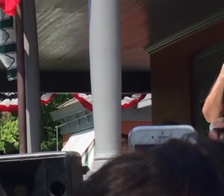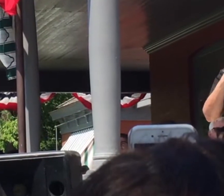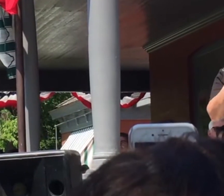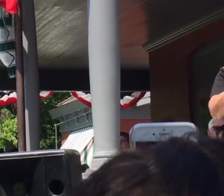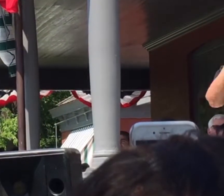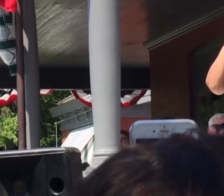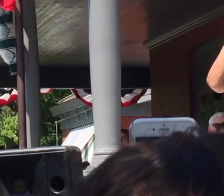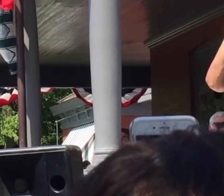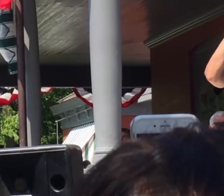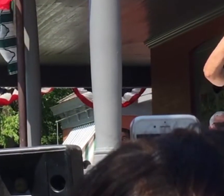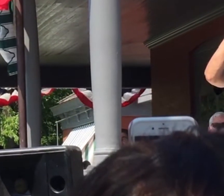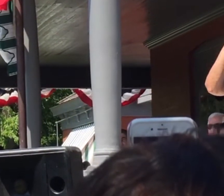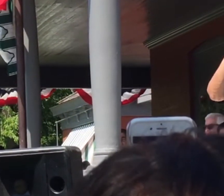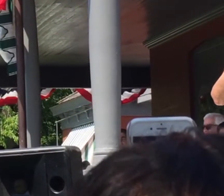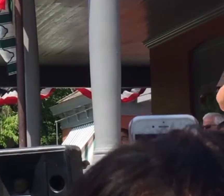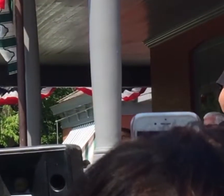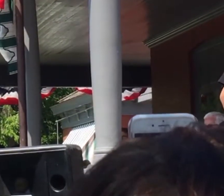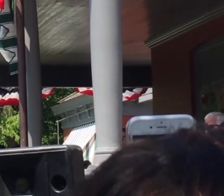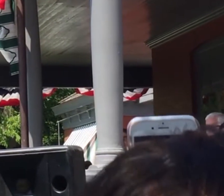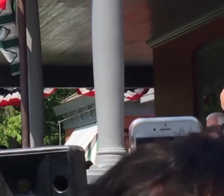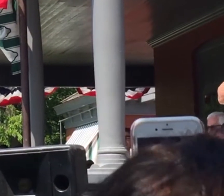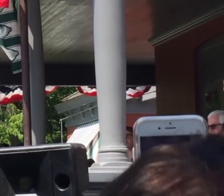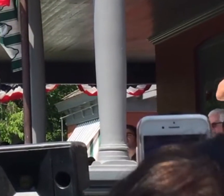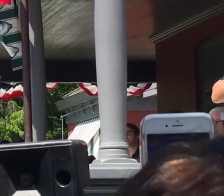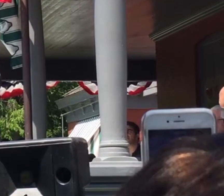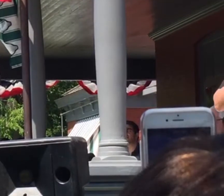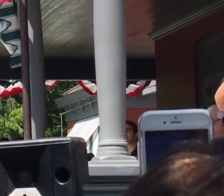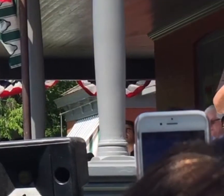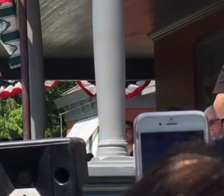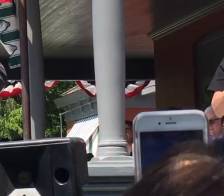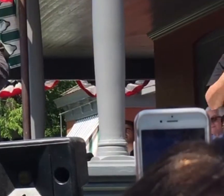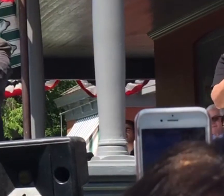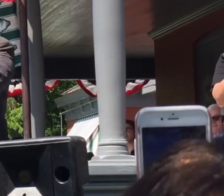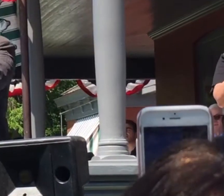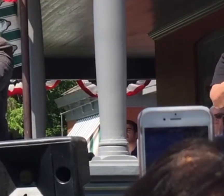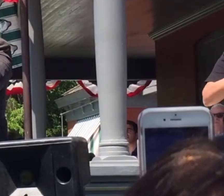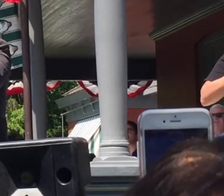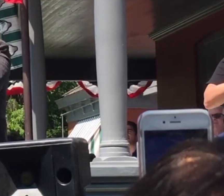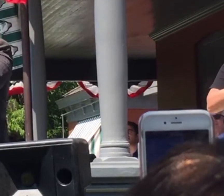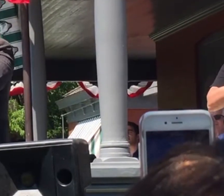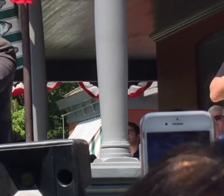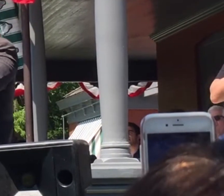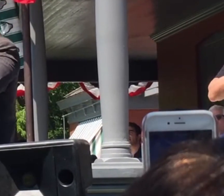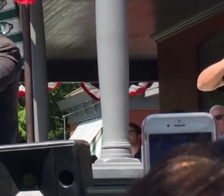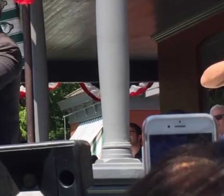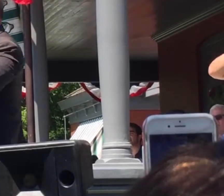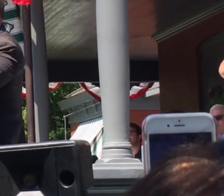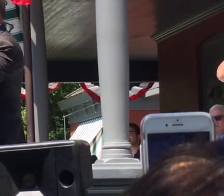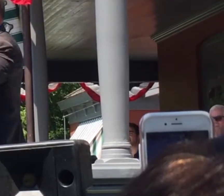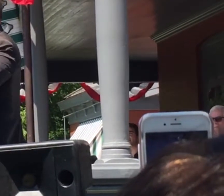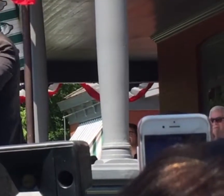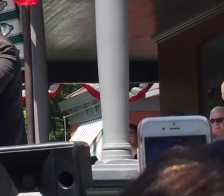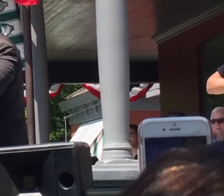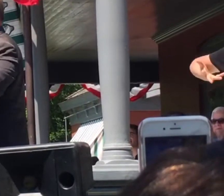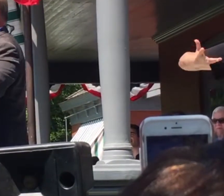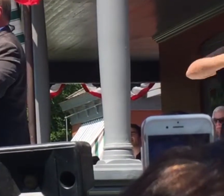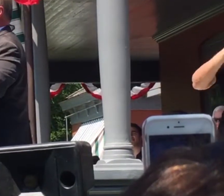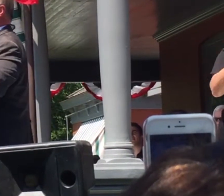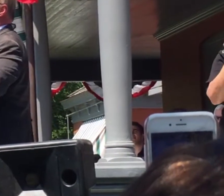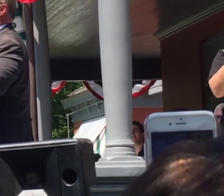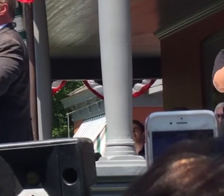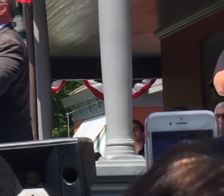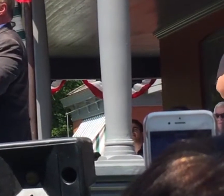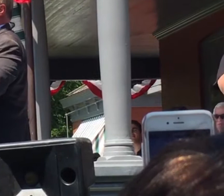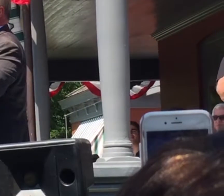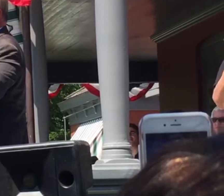all, perchance, in the way of entertainment or inspiration, I dedicate our time together today